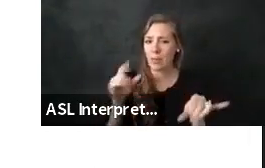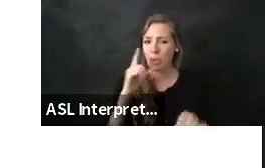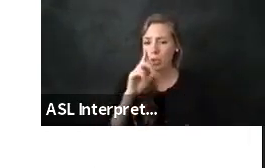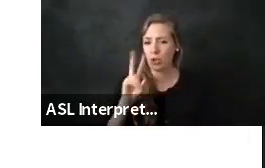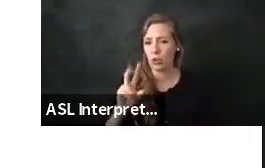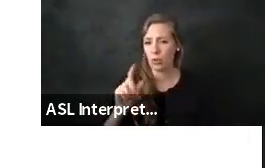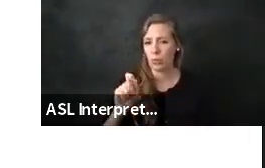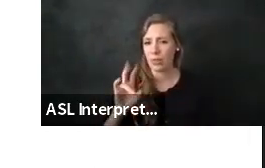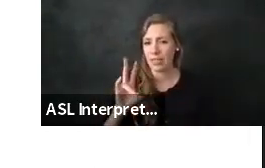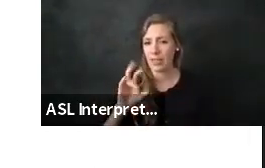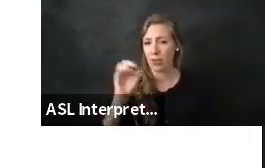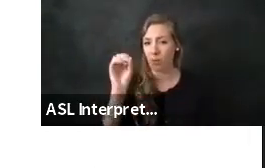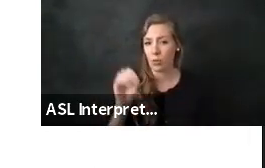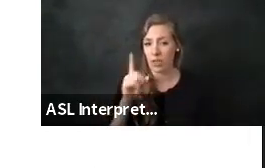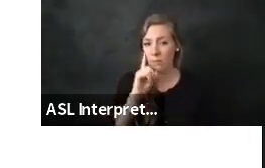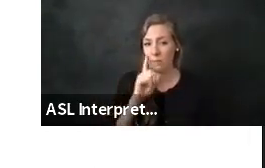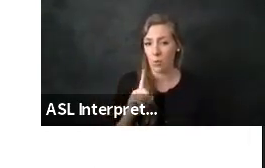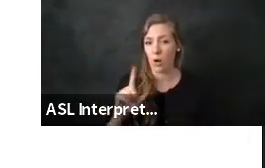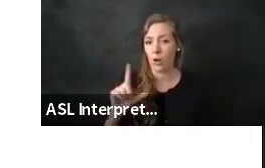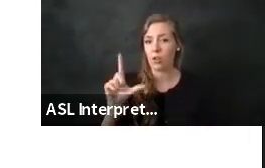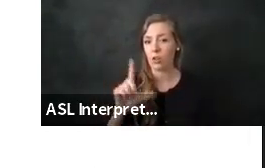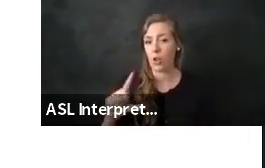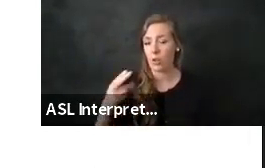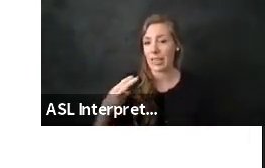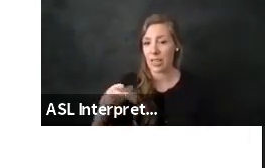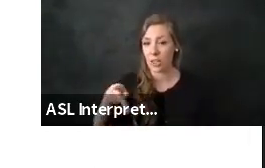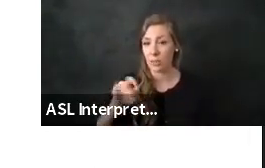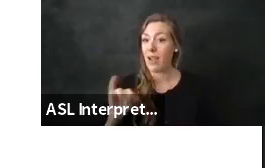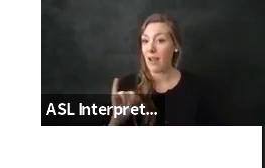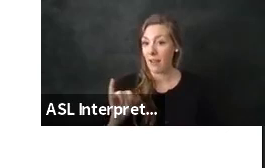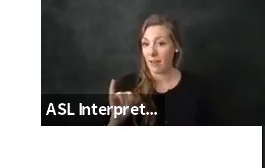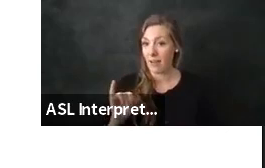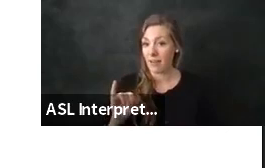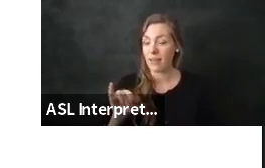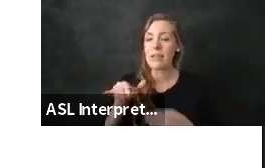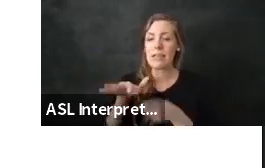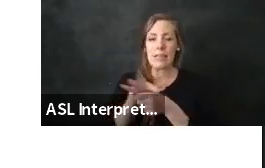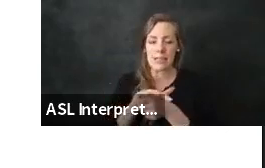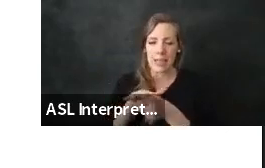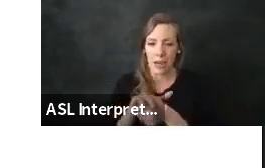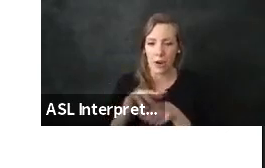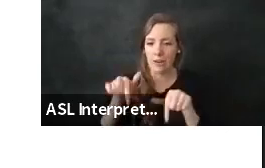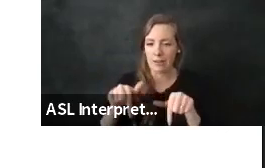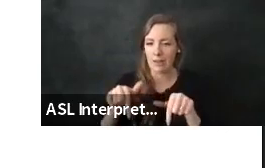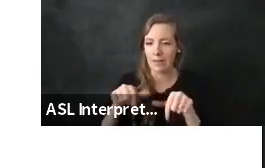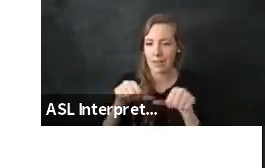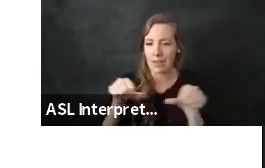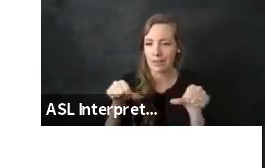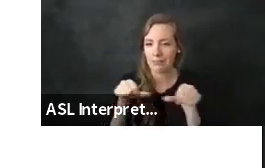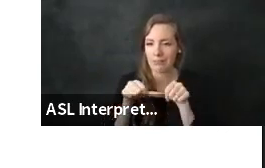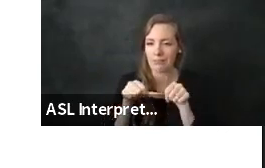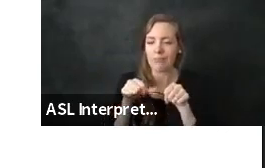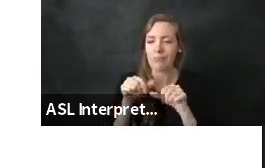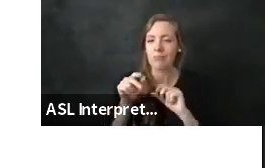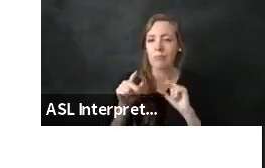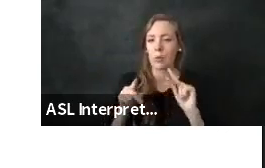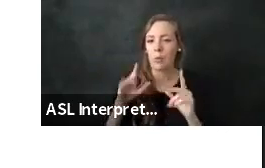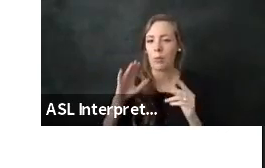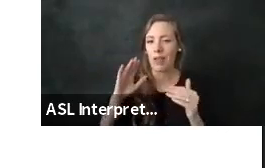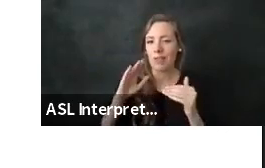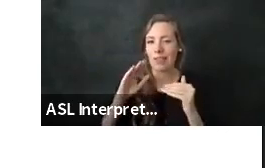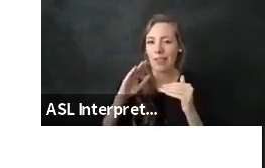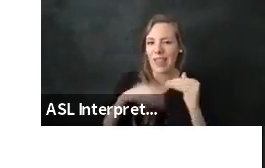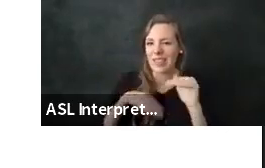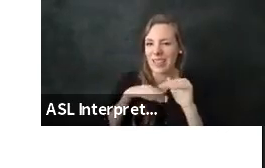test positivity in the lowest healthy places index quartile. Those are the regions of our county where residents have less access